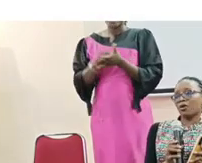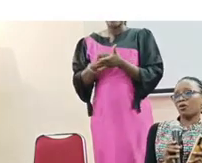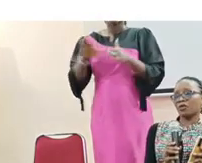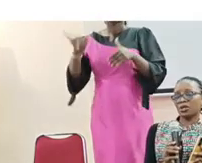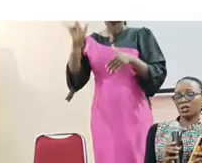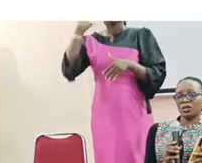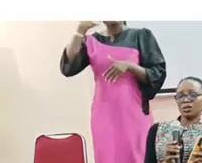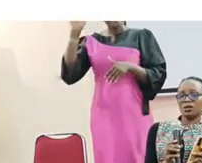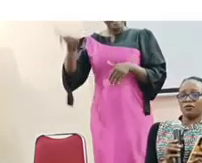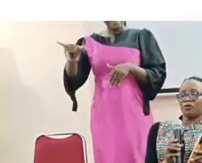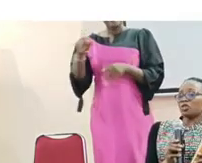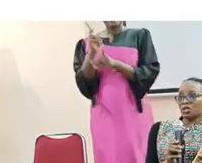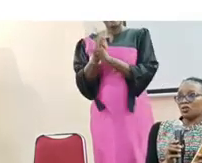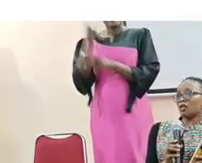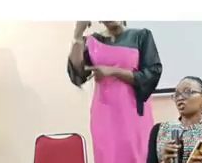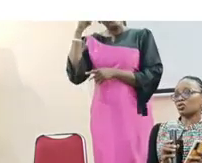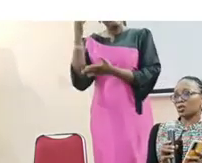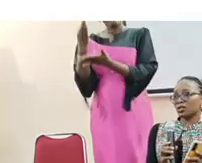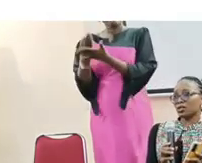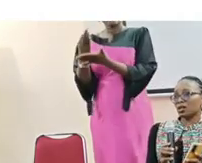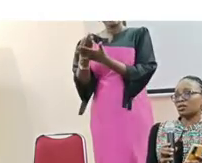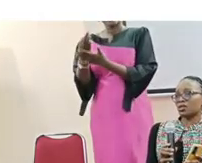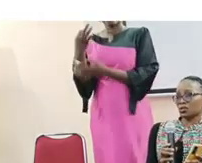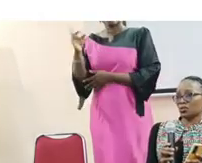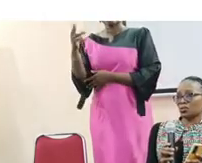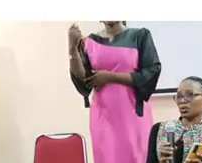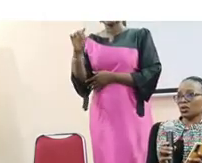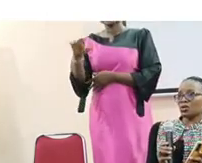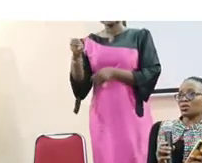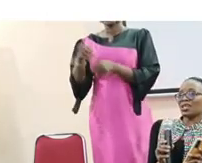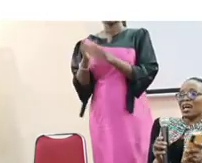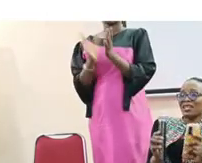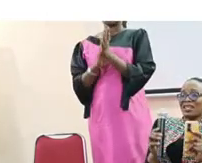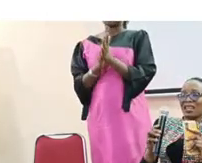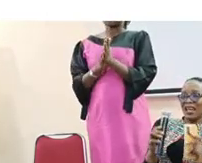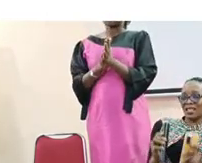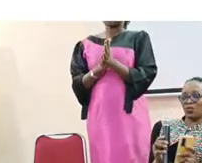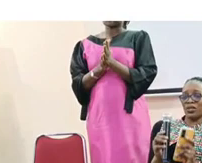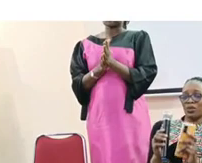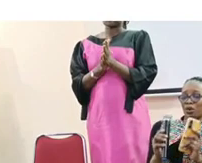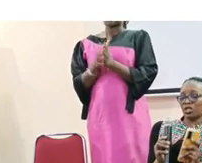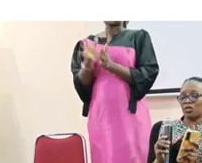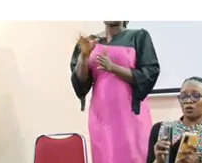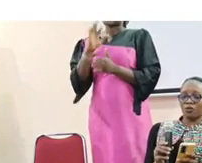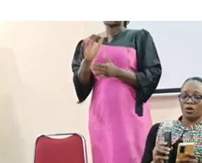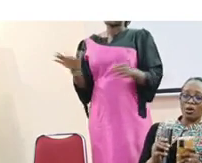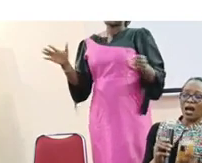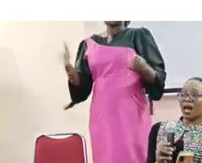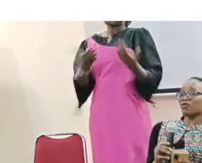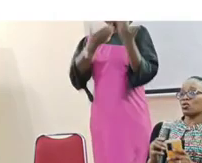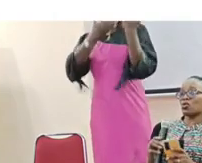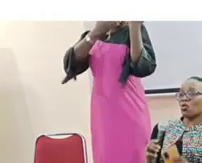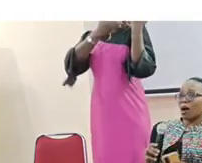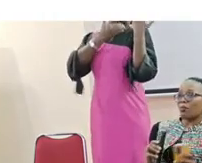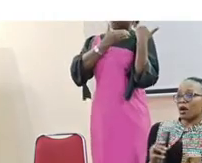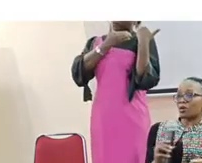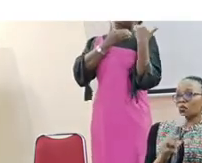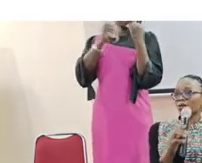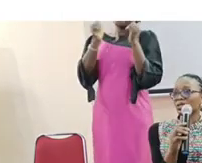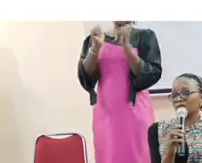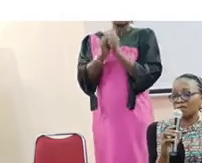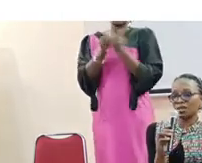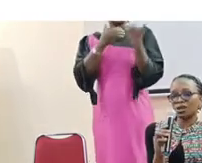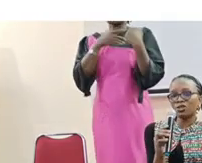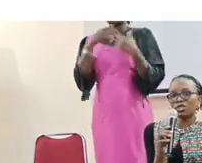they take care of the funding of their children in the school? So they are laced with the burden of, I have to go